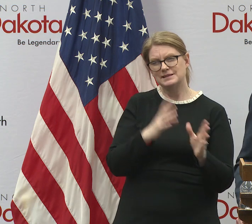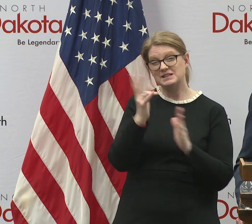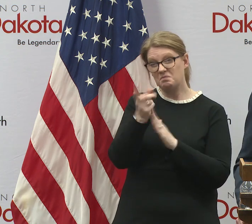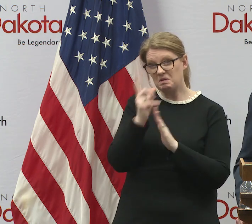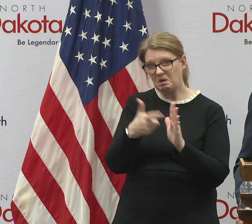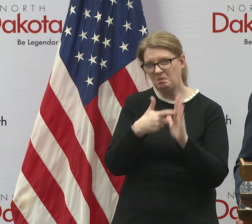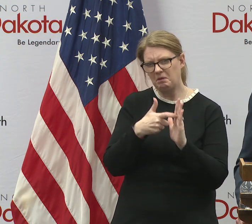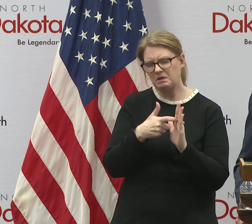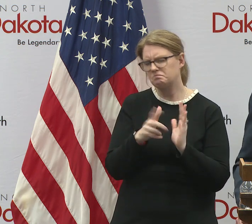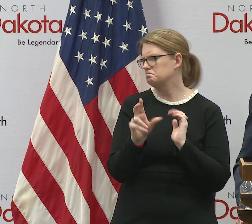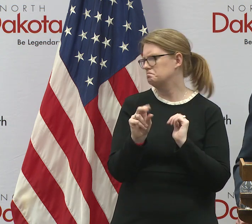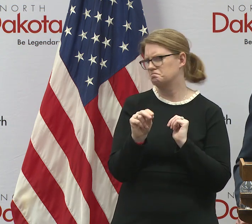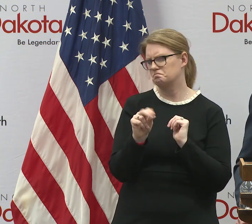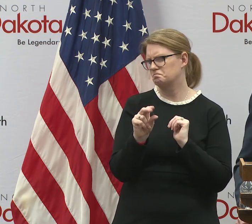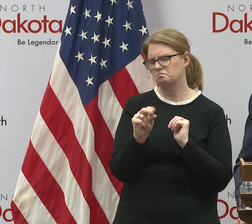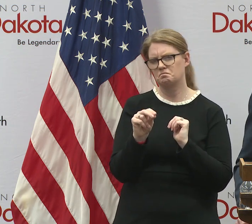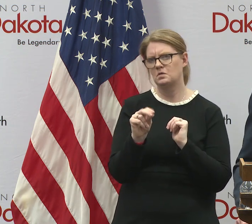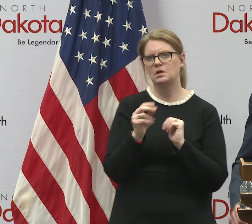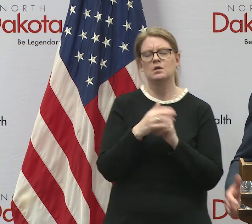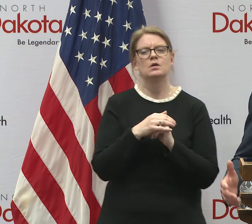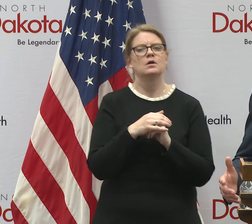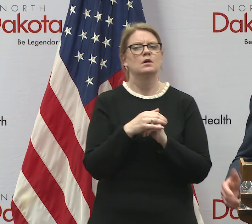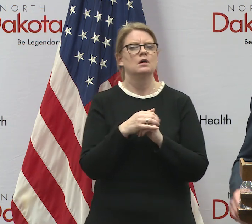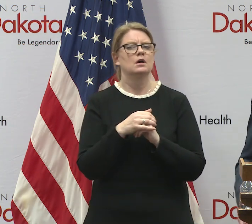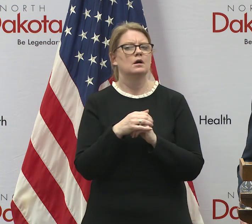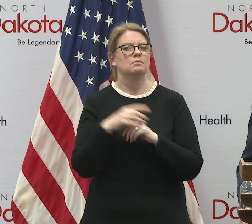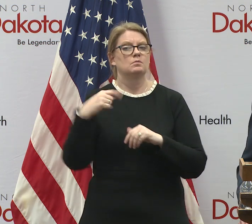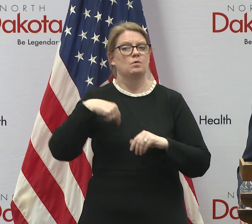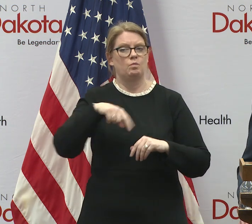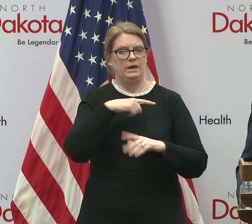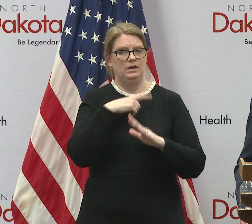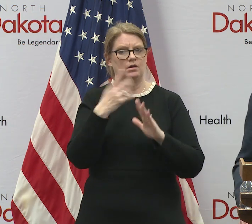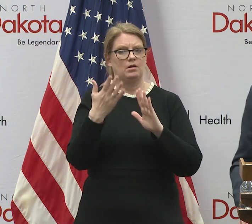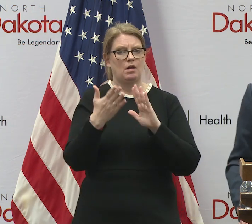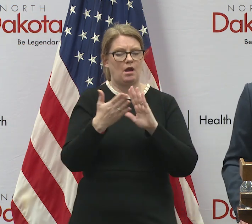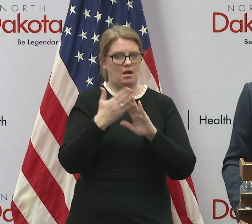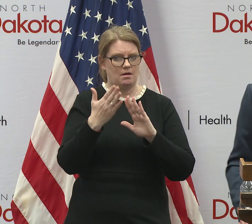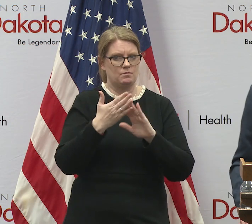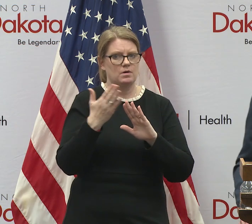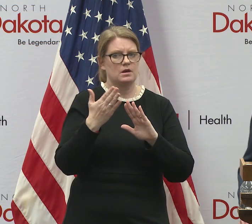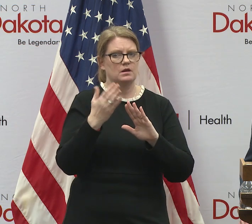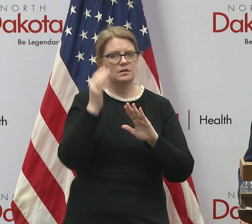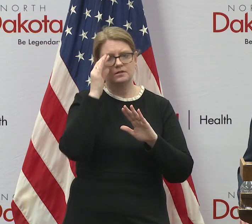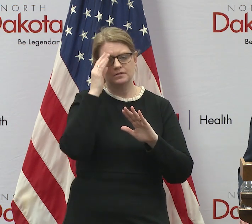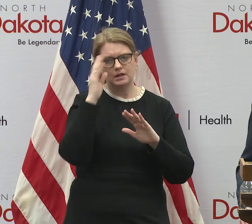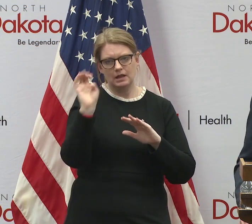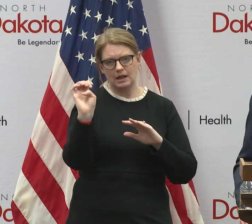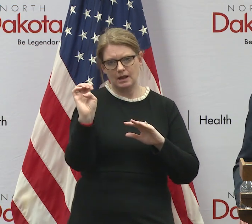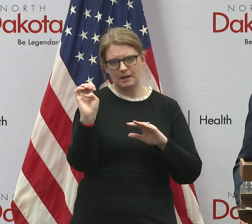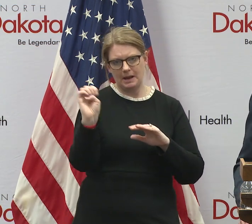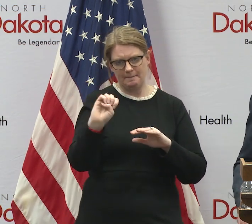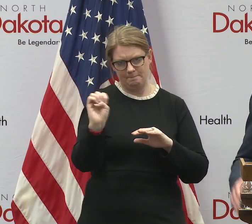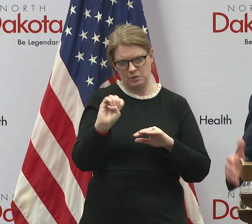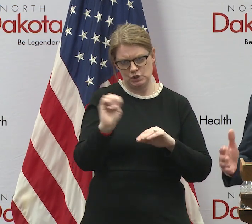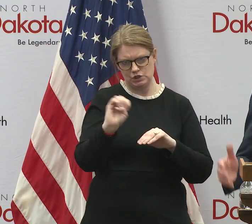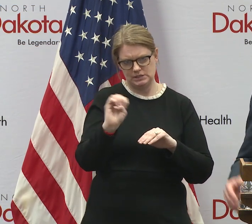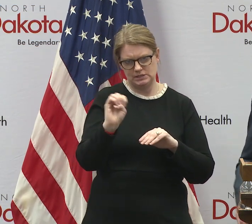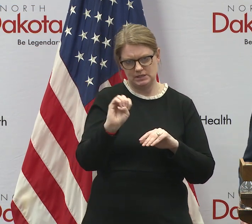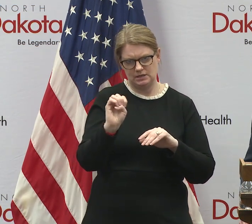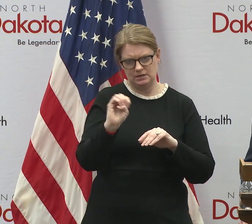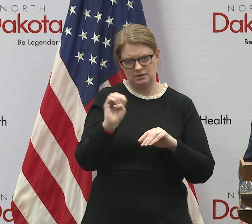requirement. And those mechanisms include the fact that we're operating under the emergency, the